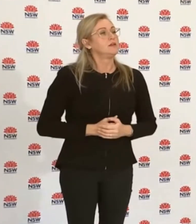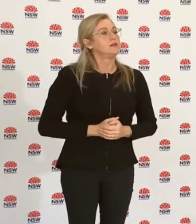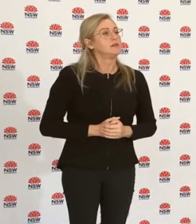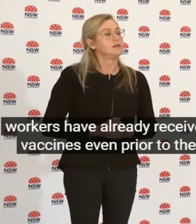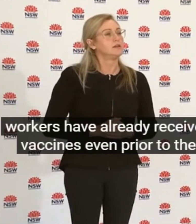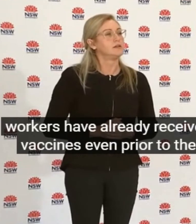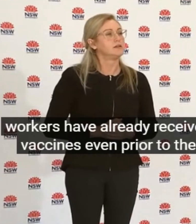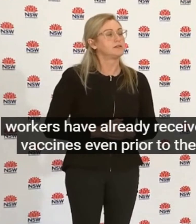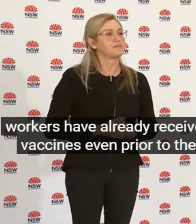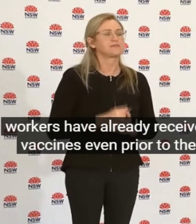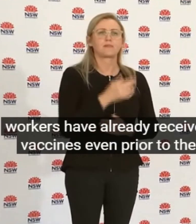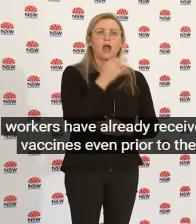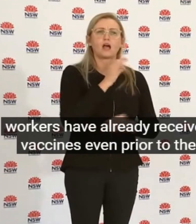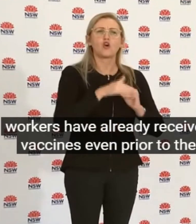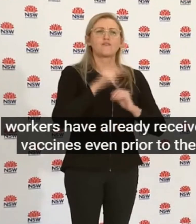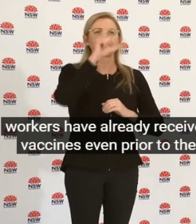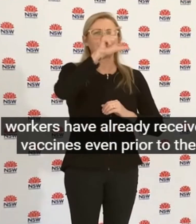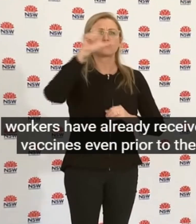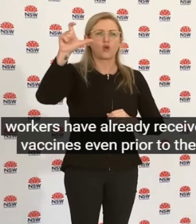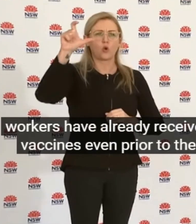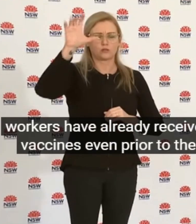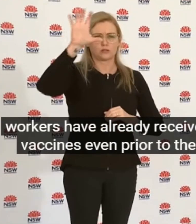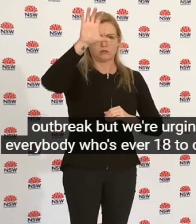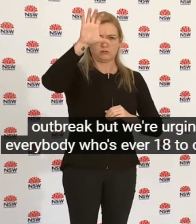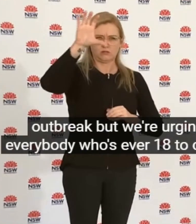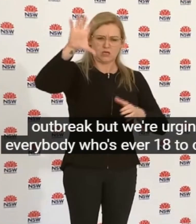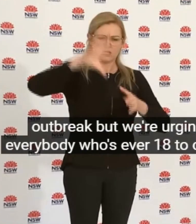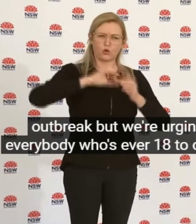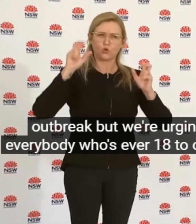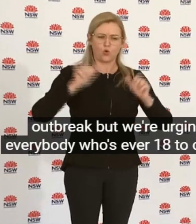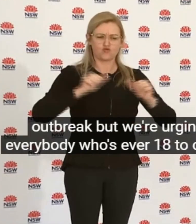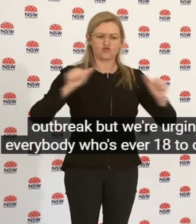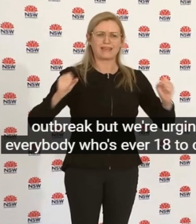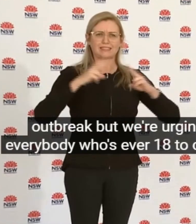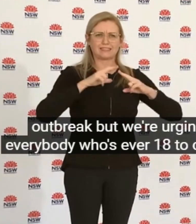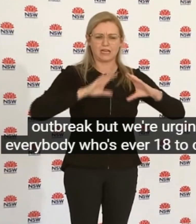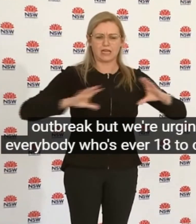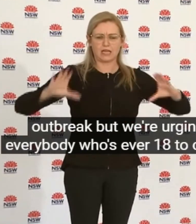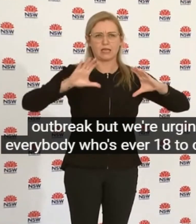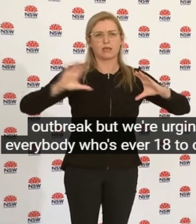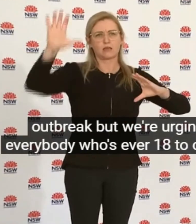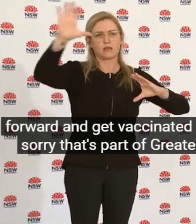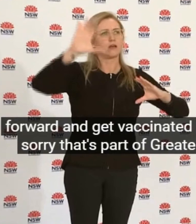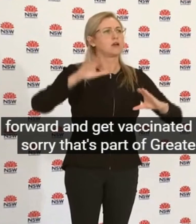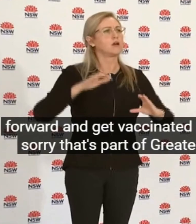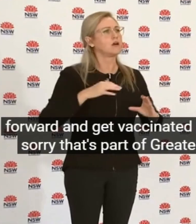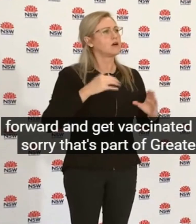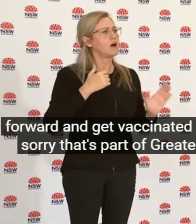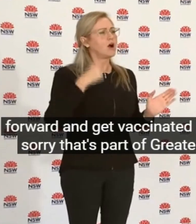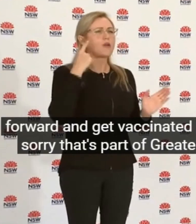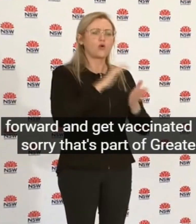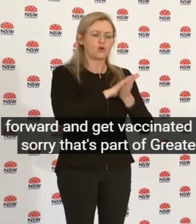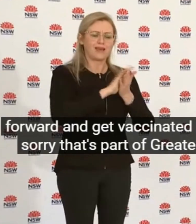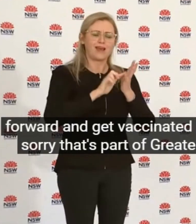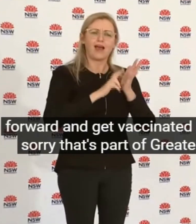Sydney, per the lockdown. So why are their Pfizer doses being redirected into... Oh, I understood it was actually the Hunter area health. Yeah,